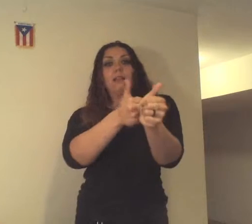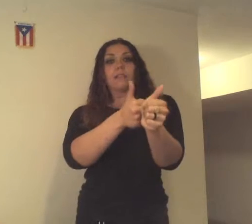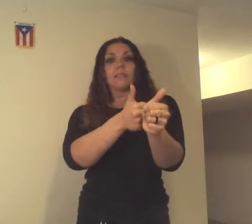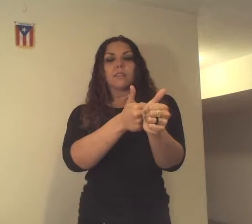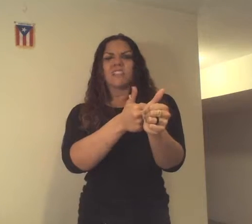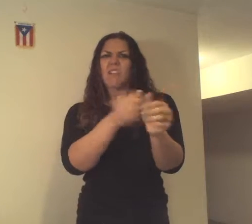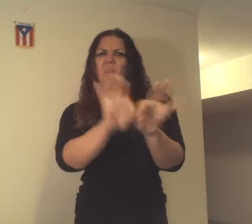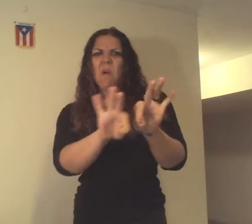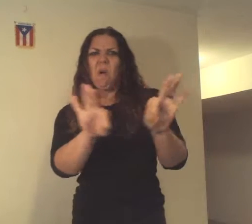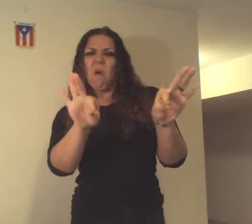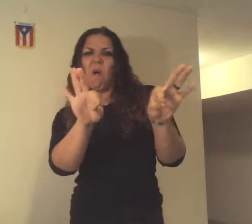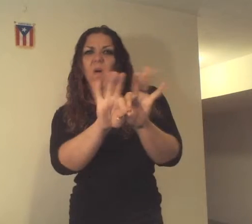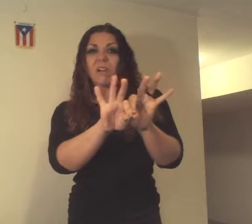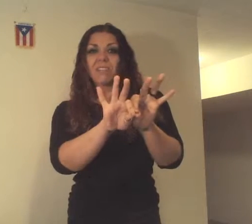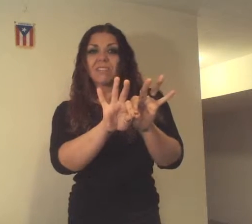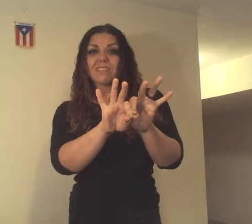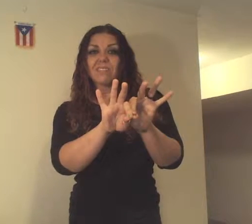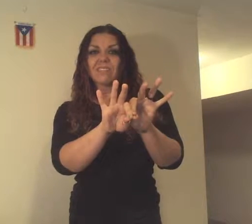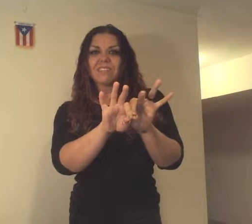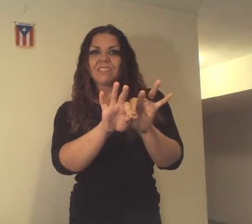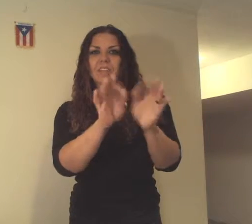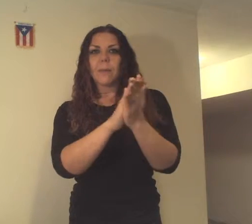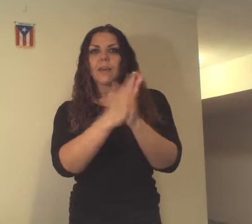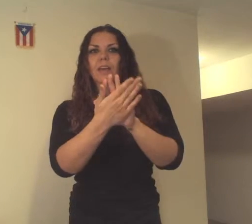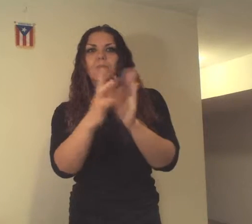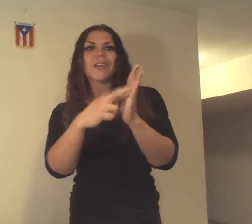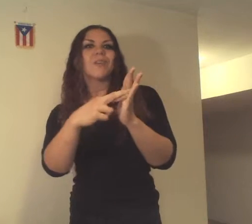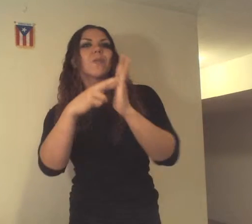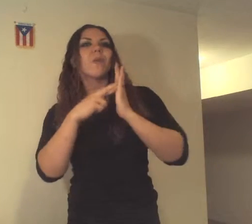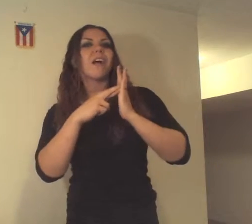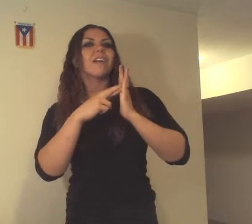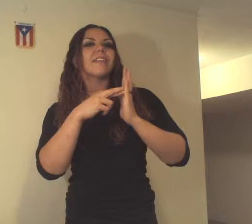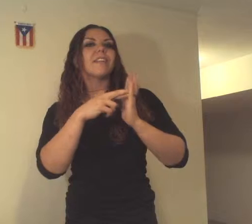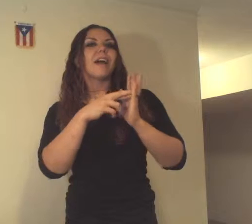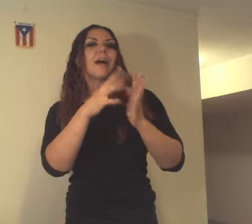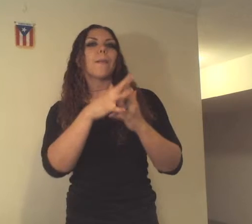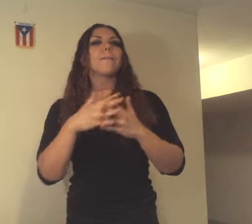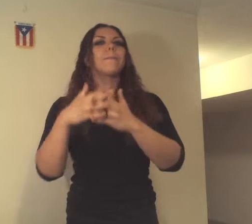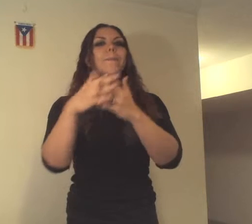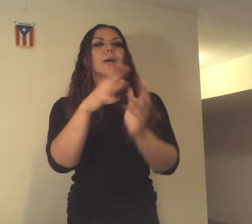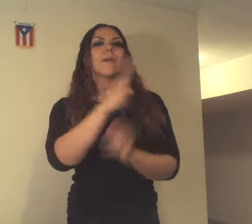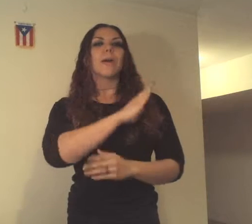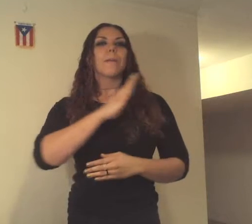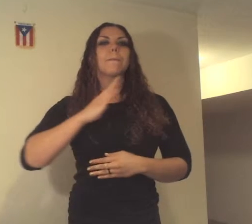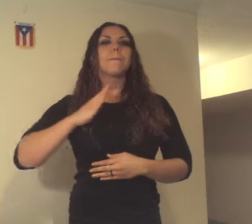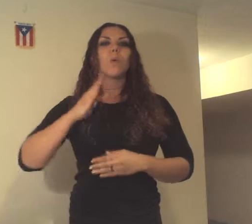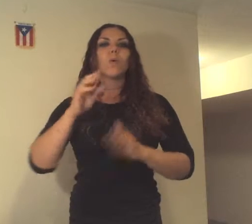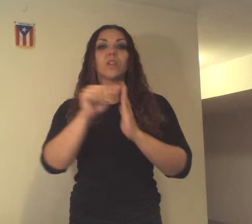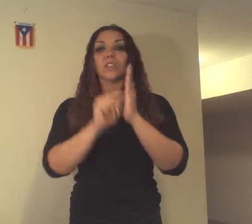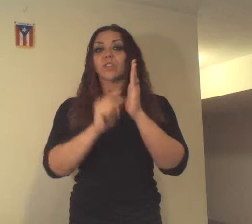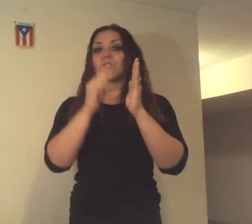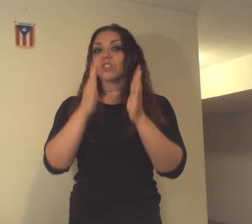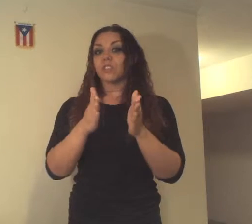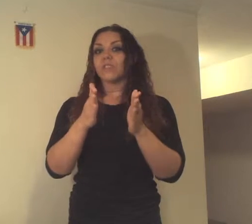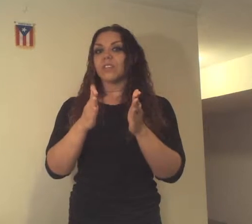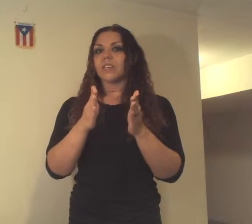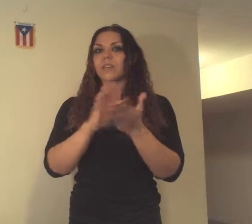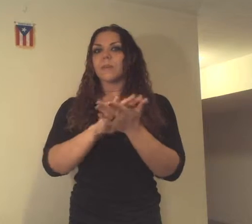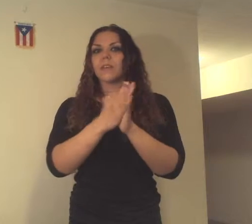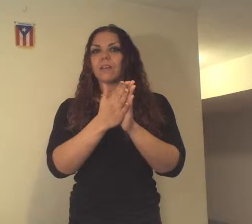potent that it became required by the American Board of Surgery in order for a young surgeon to become board certified. It's not